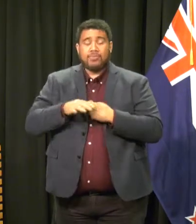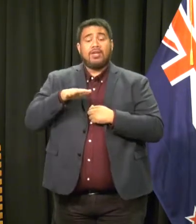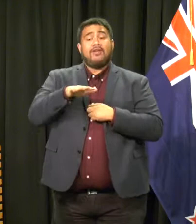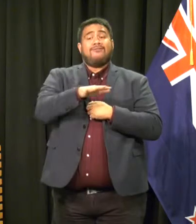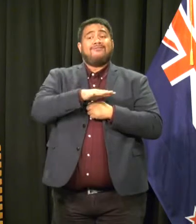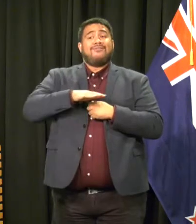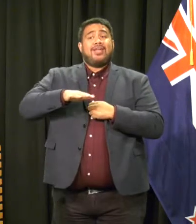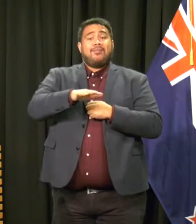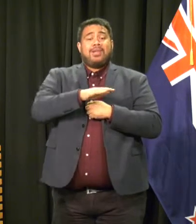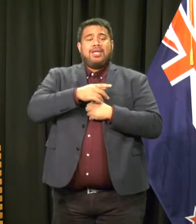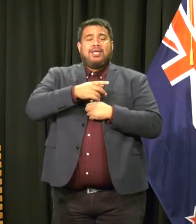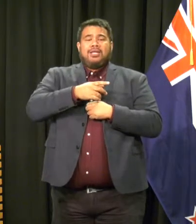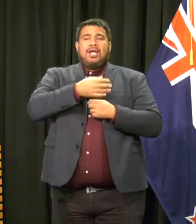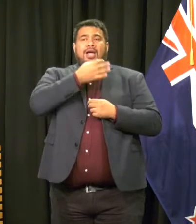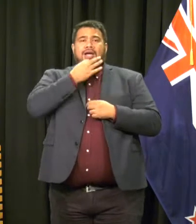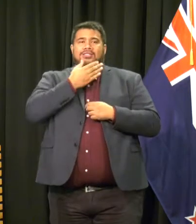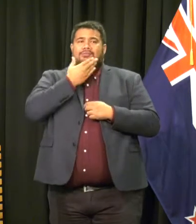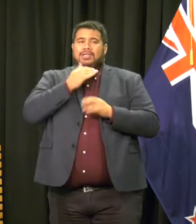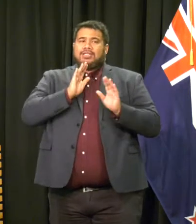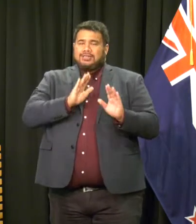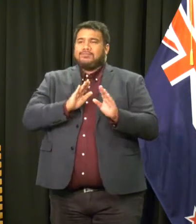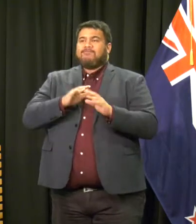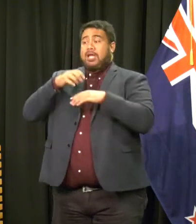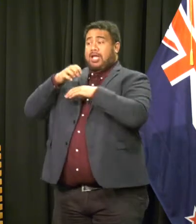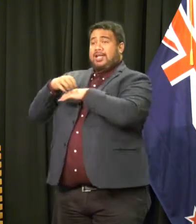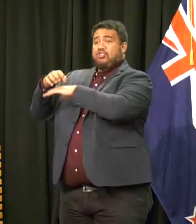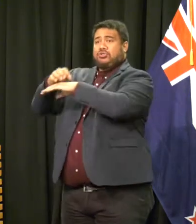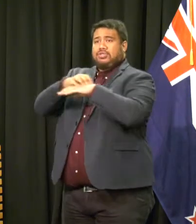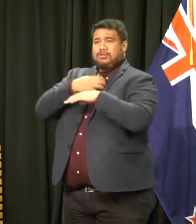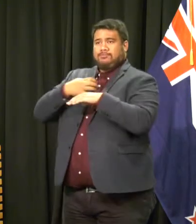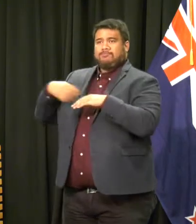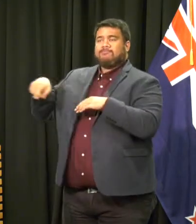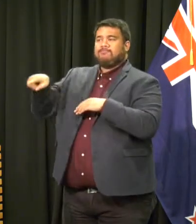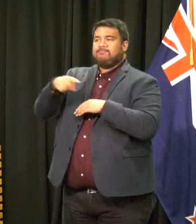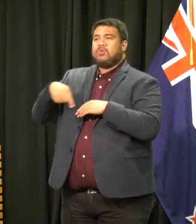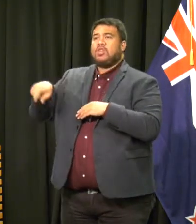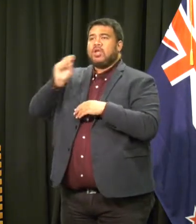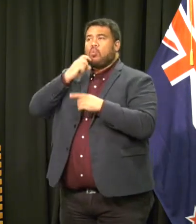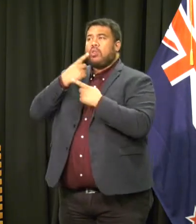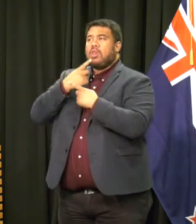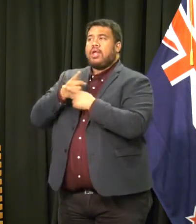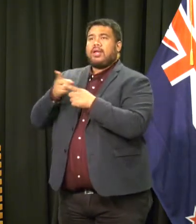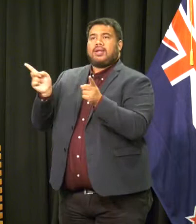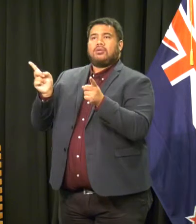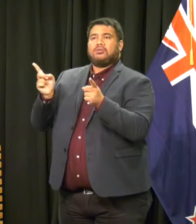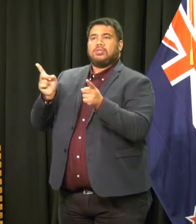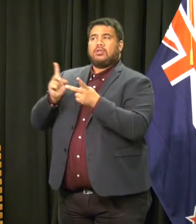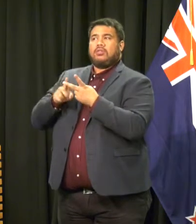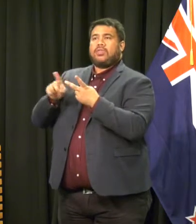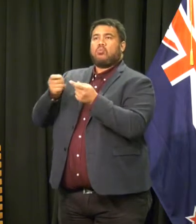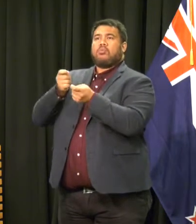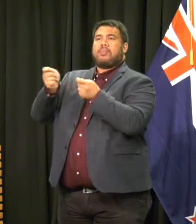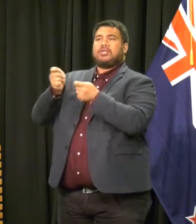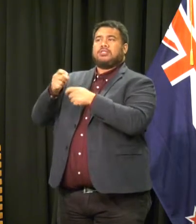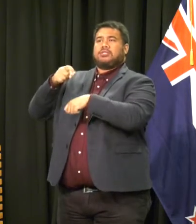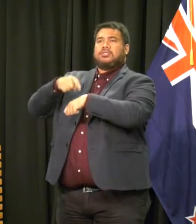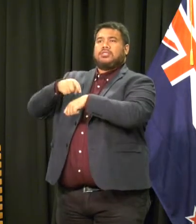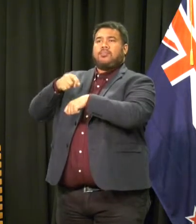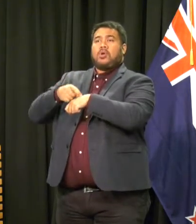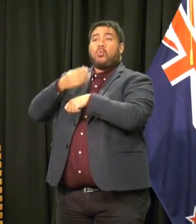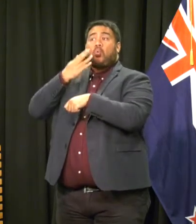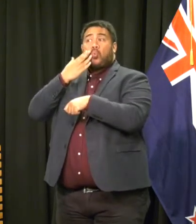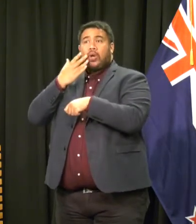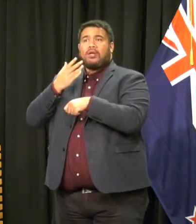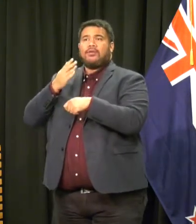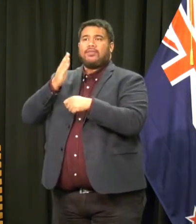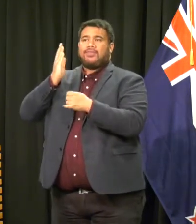really left it to the agency to announce and then manage the point at which they remove that